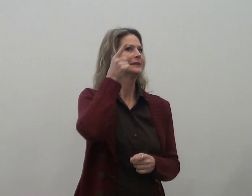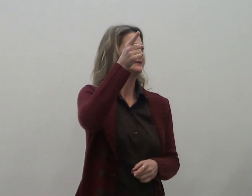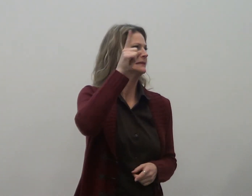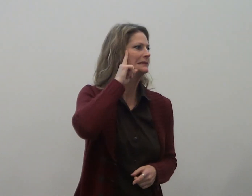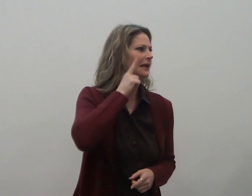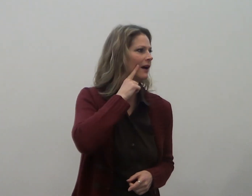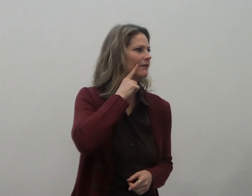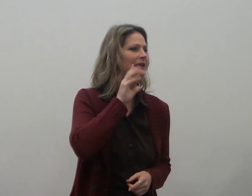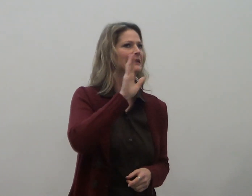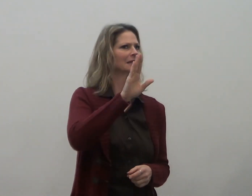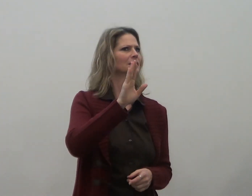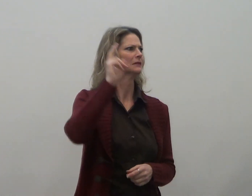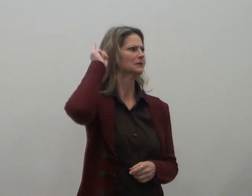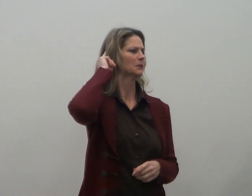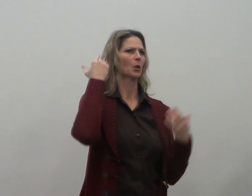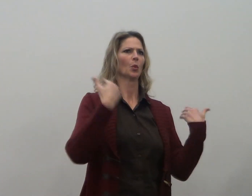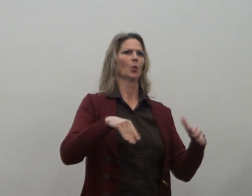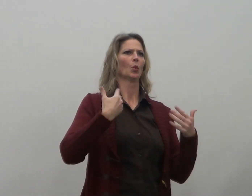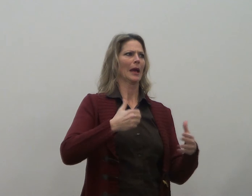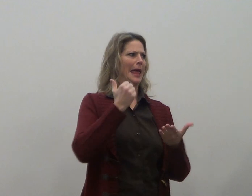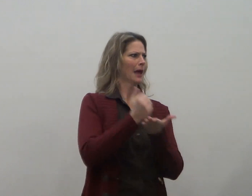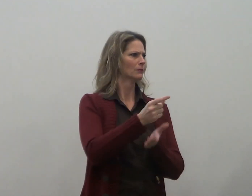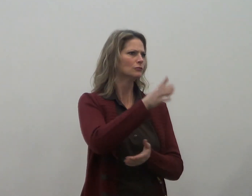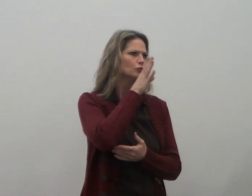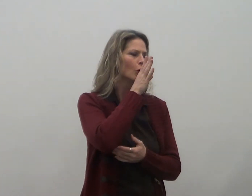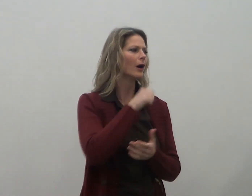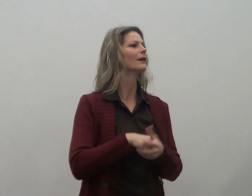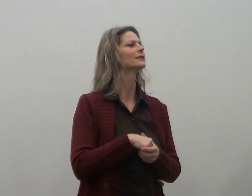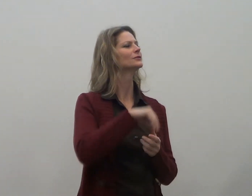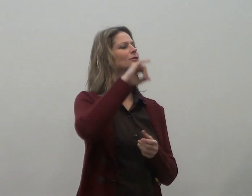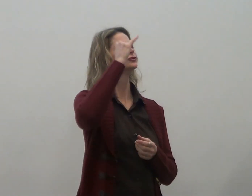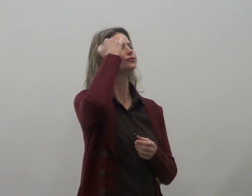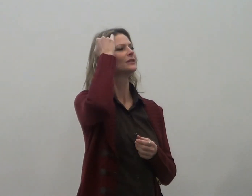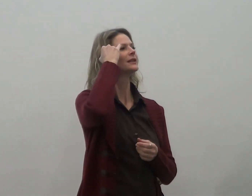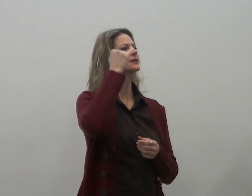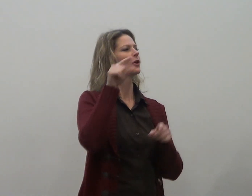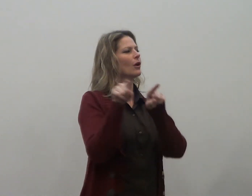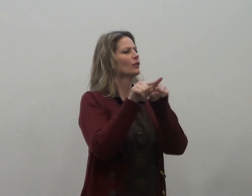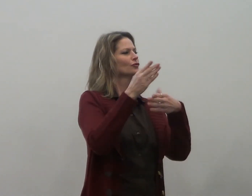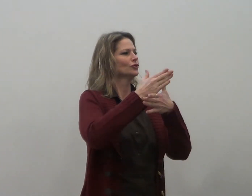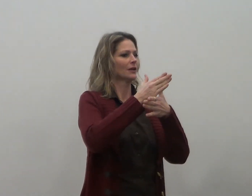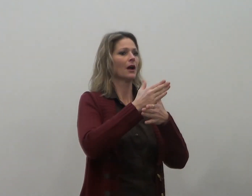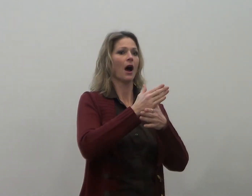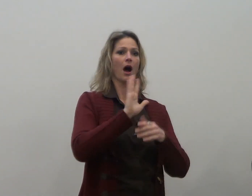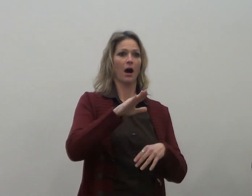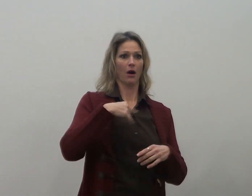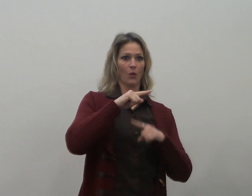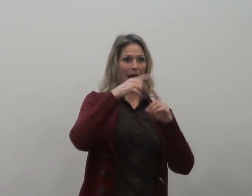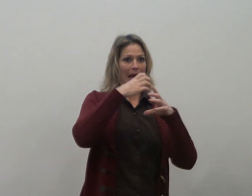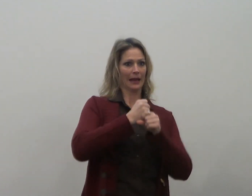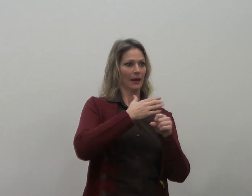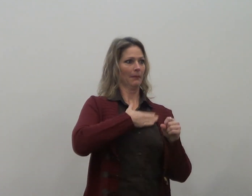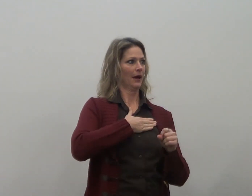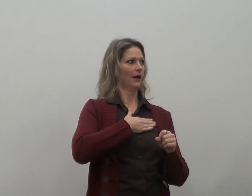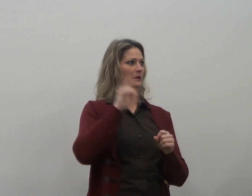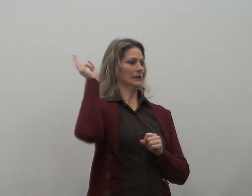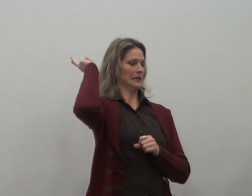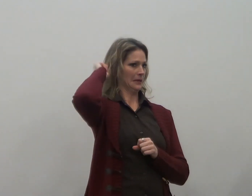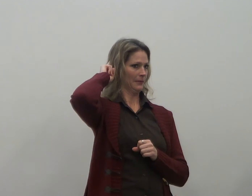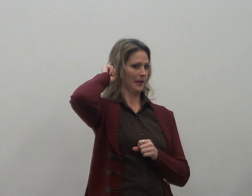of the cochlear implant. And he gave us the example that when he got his cochlear implant, he was in his garage,